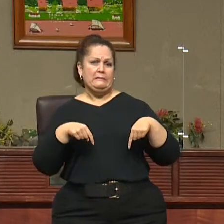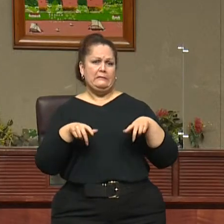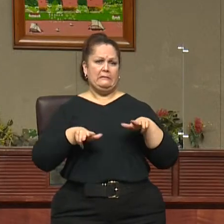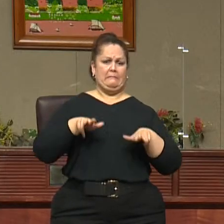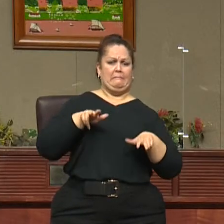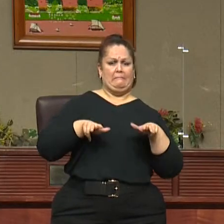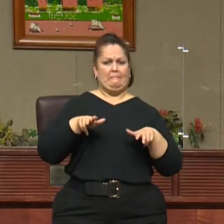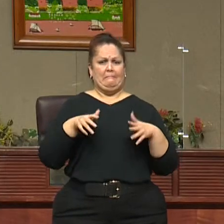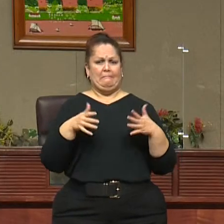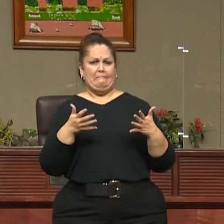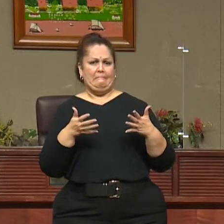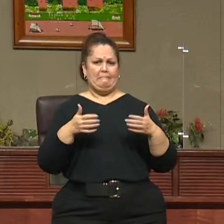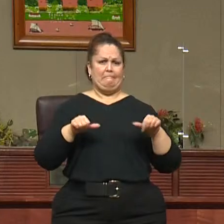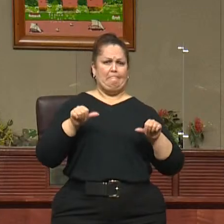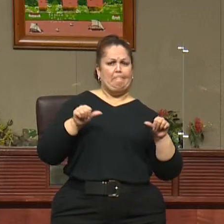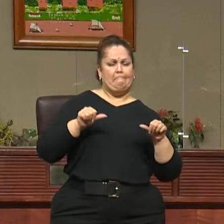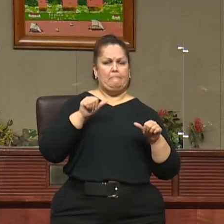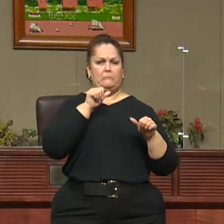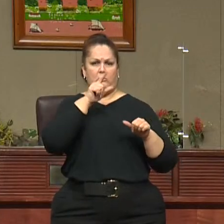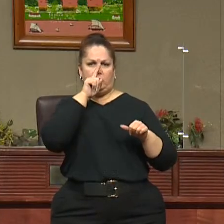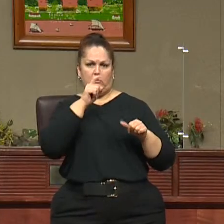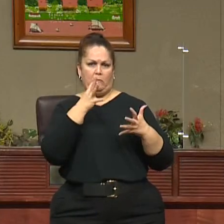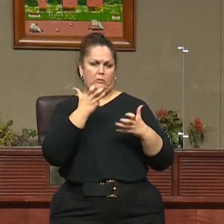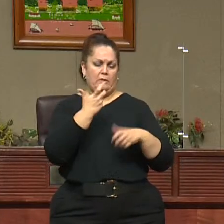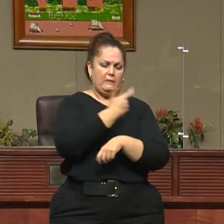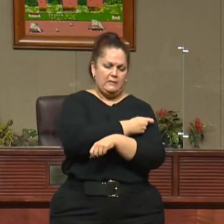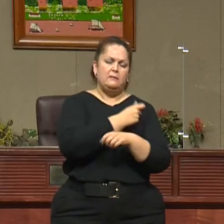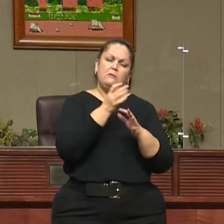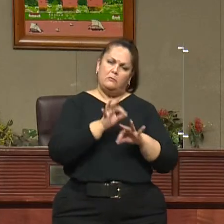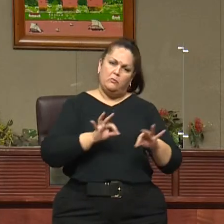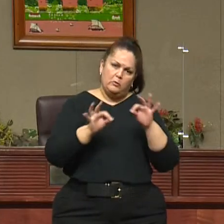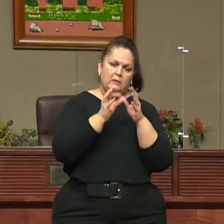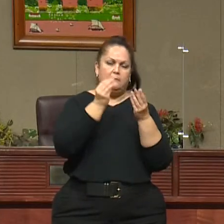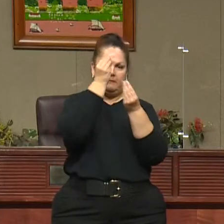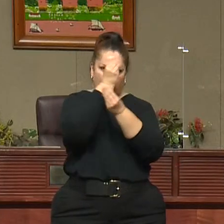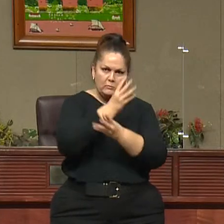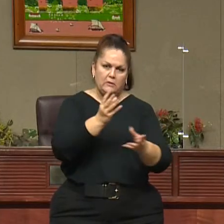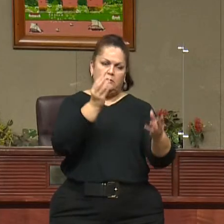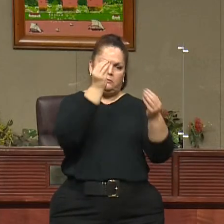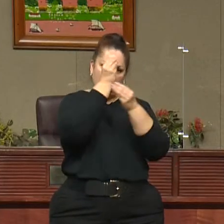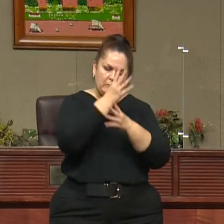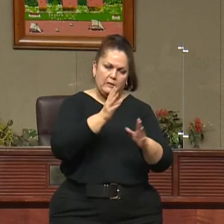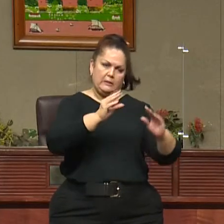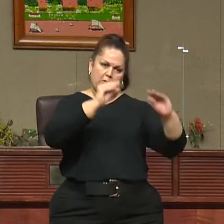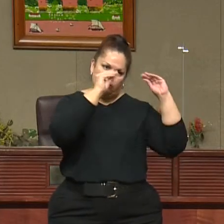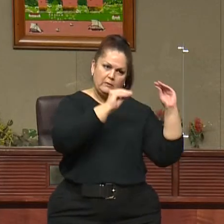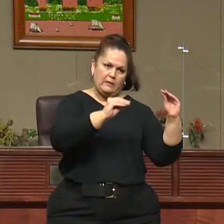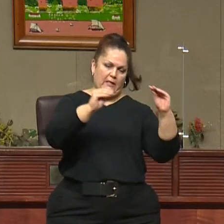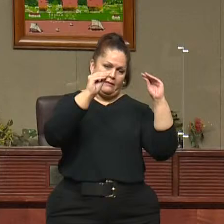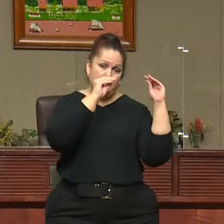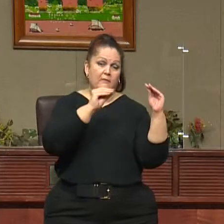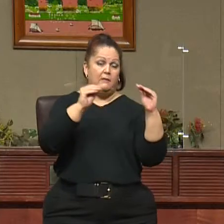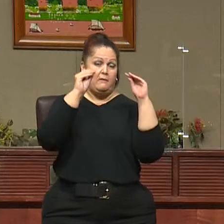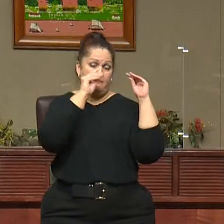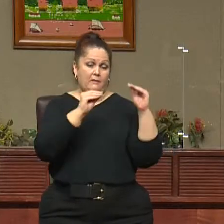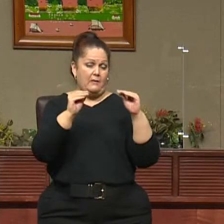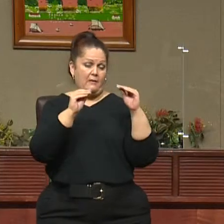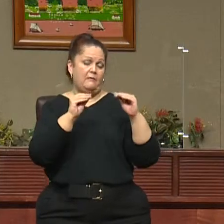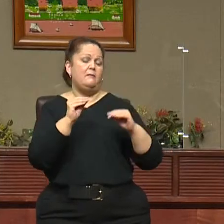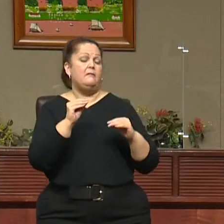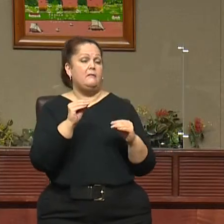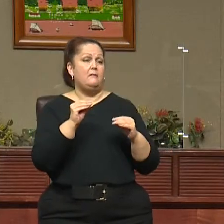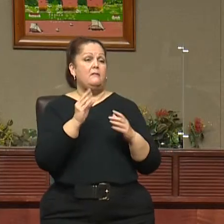you have to share information with the public. So even if the number of people who made the commitment, given